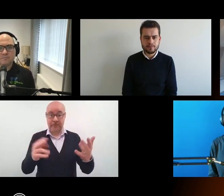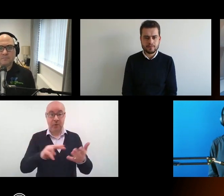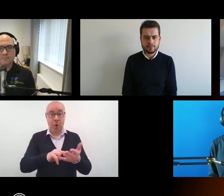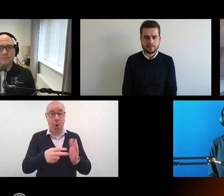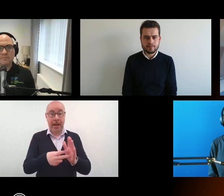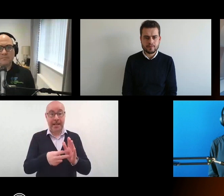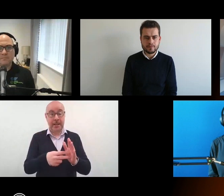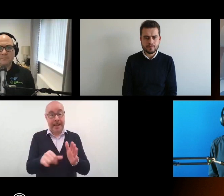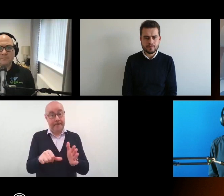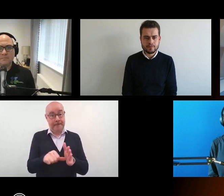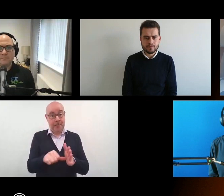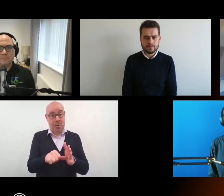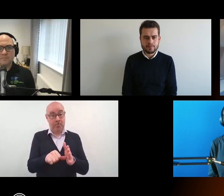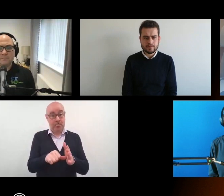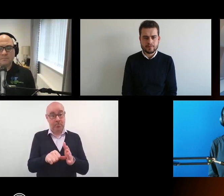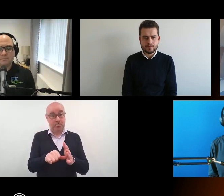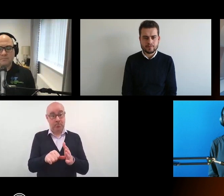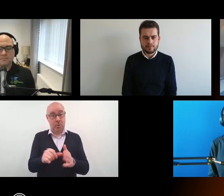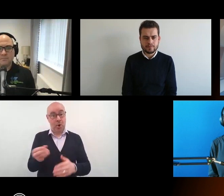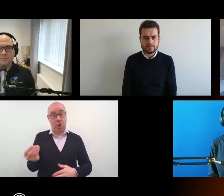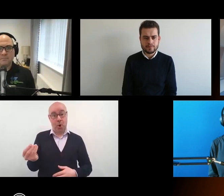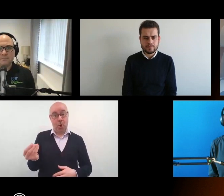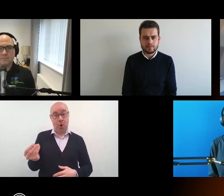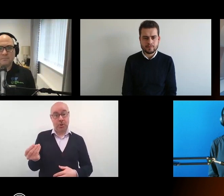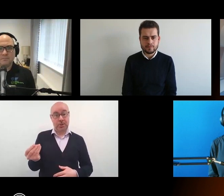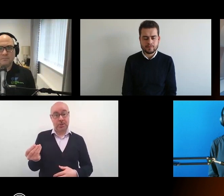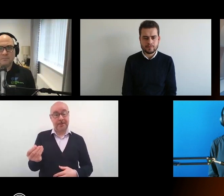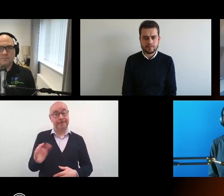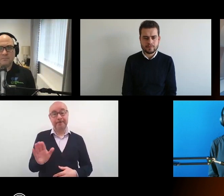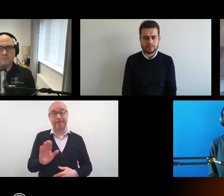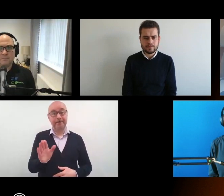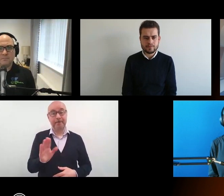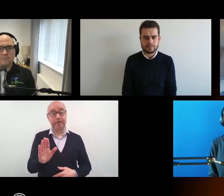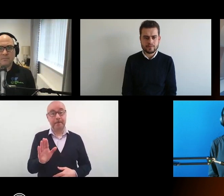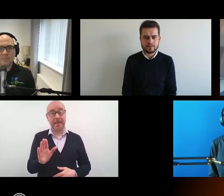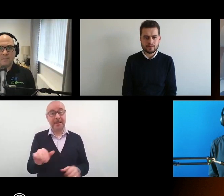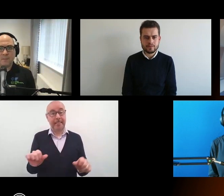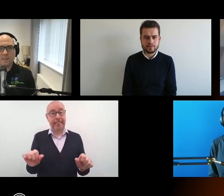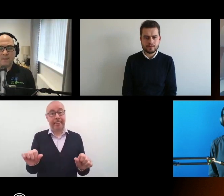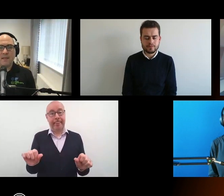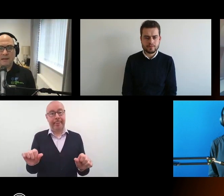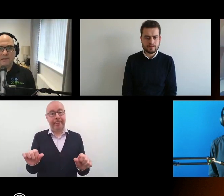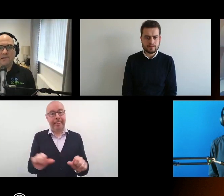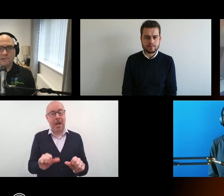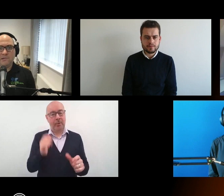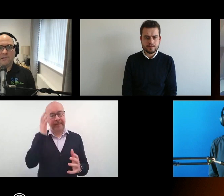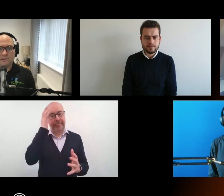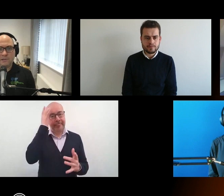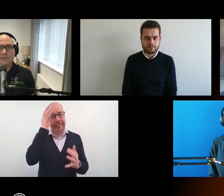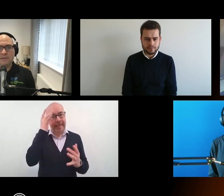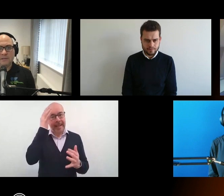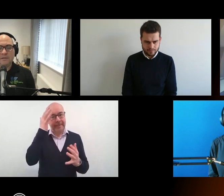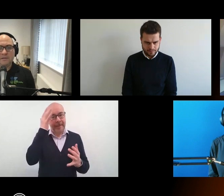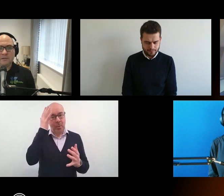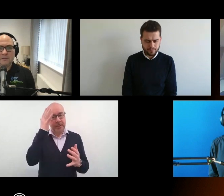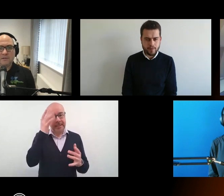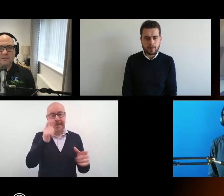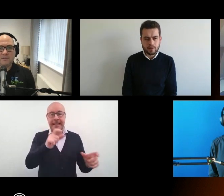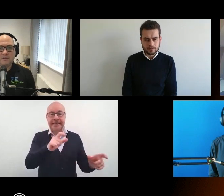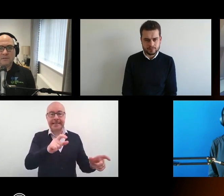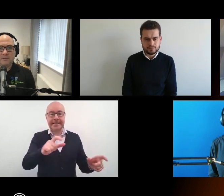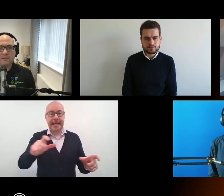issue. It's the lack of thinking through the sustainability angle of